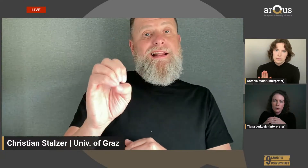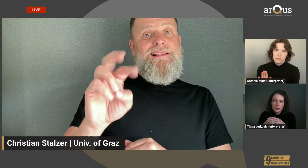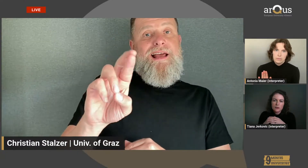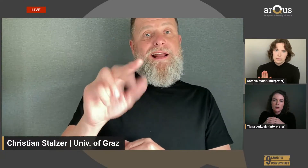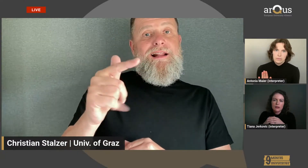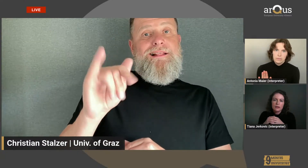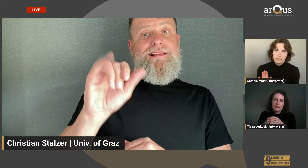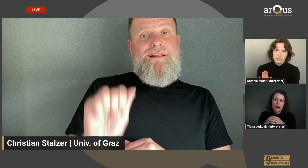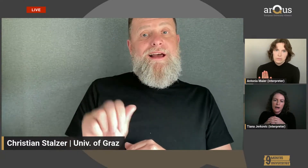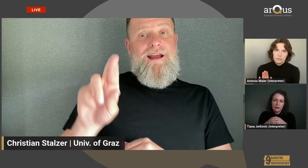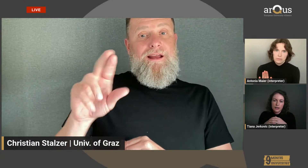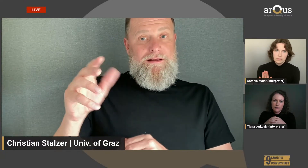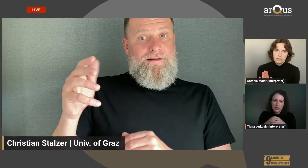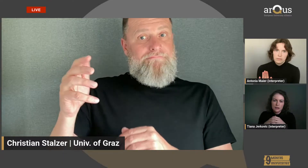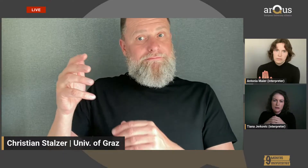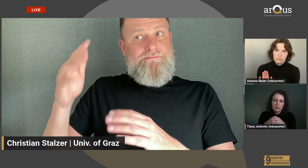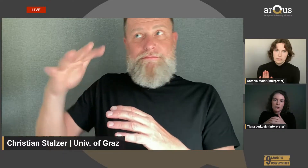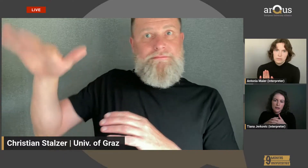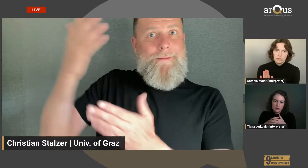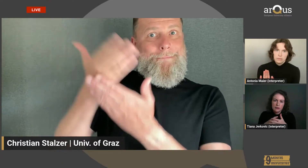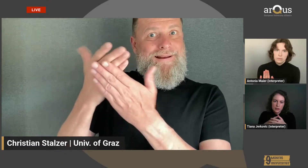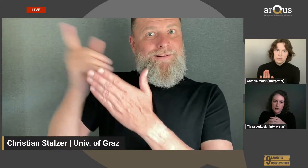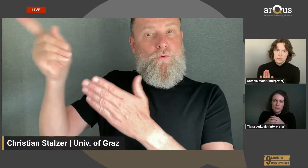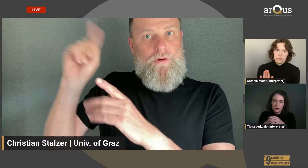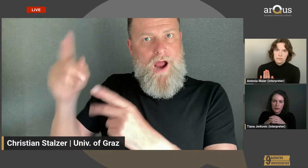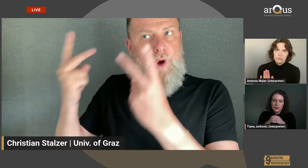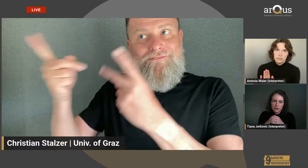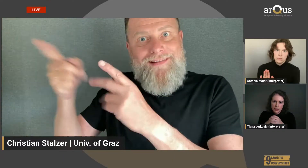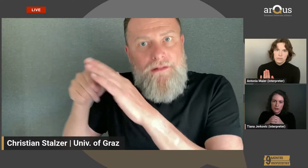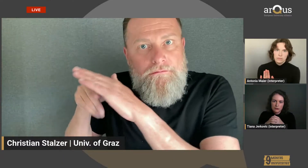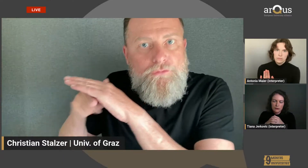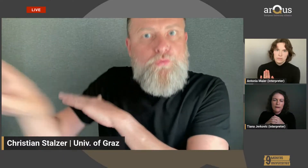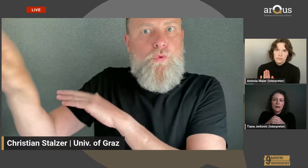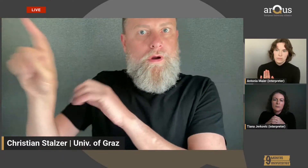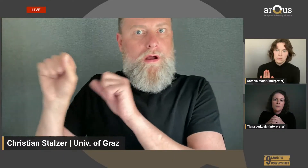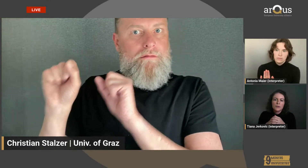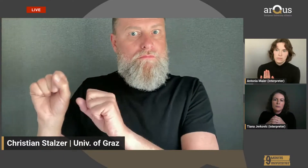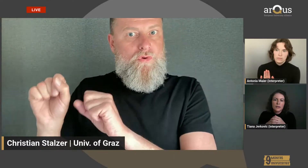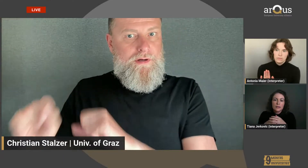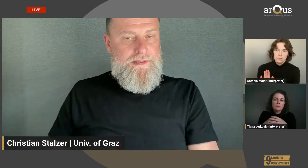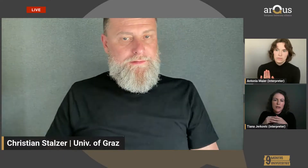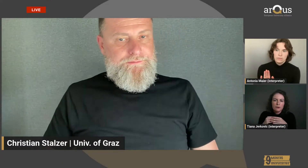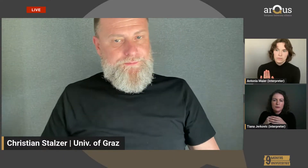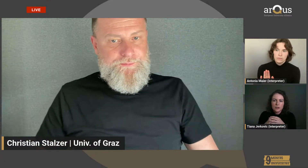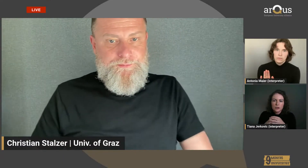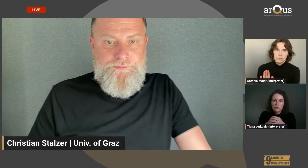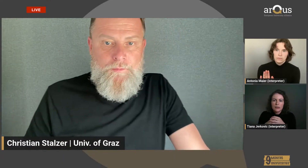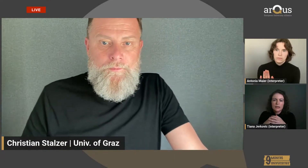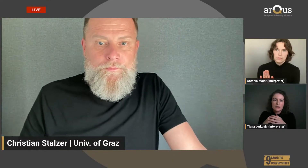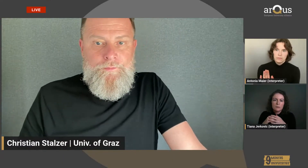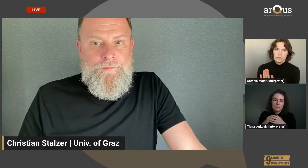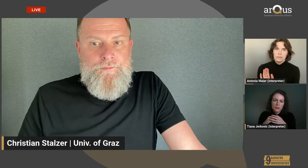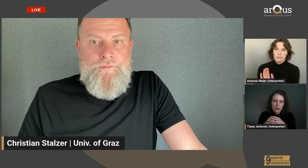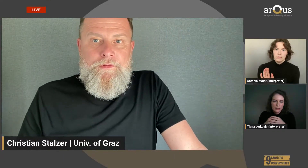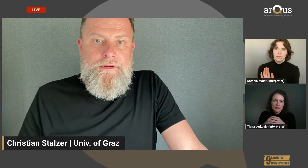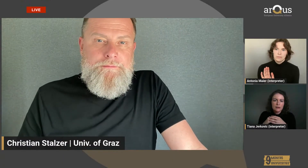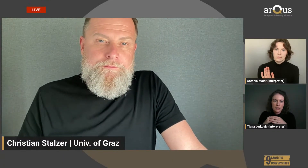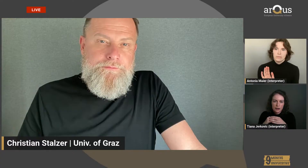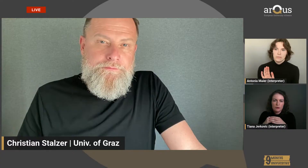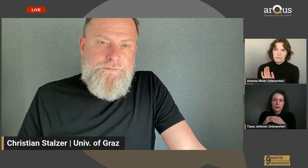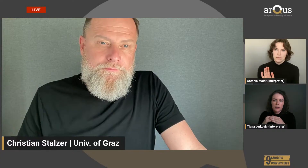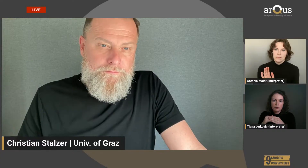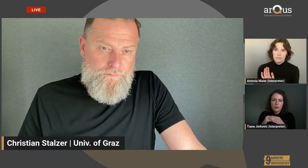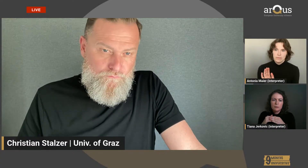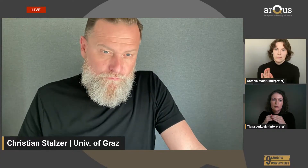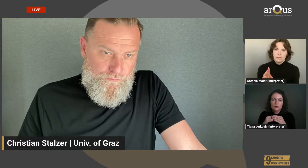but also in higher education or tertiary education, because we have to ensure that the chances are